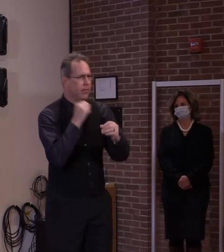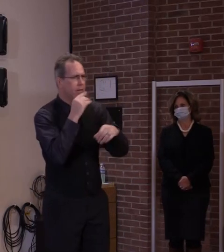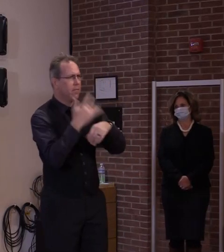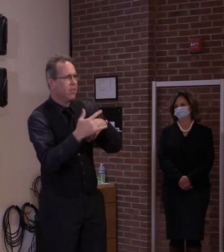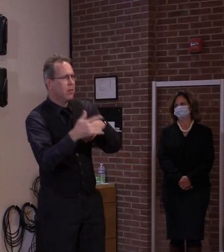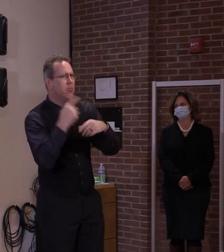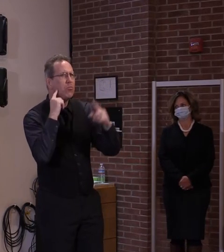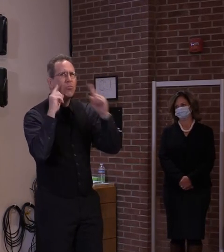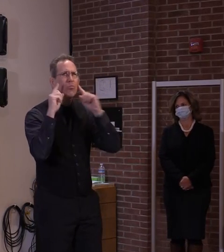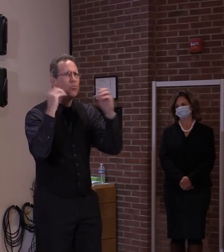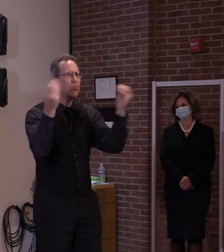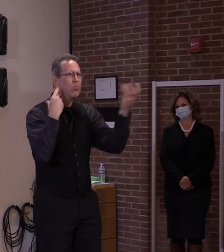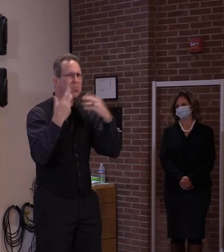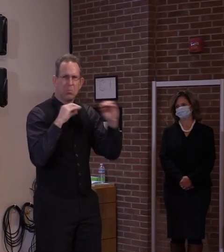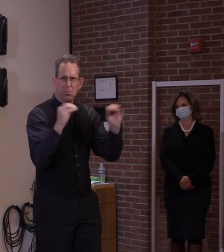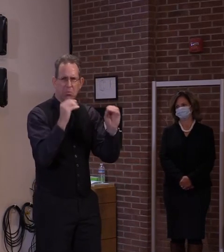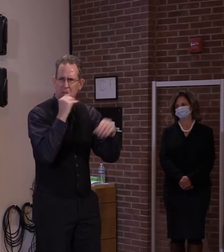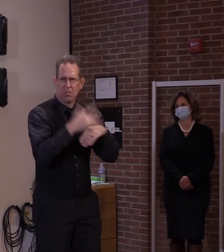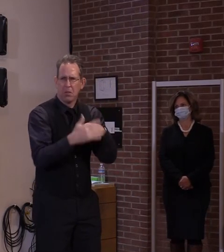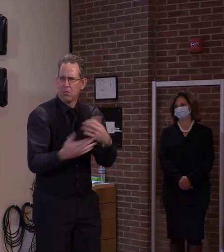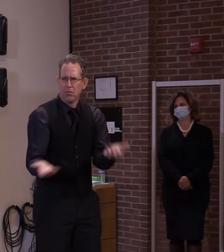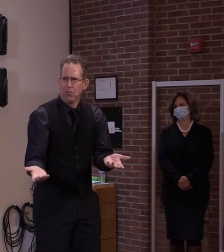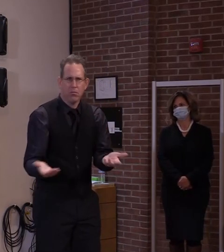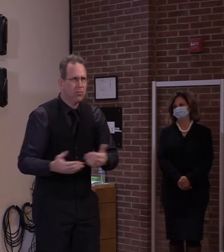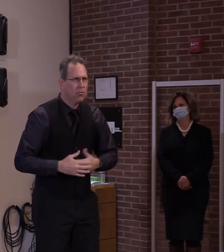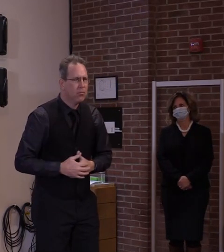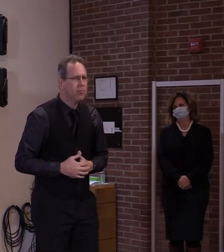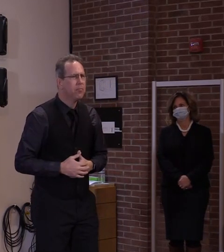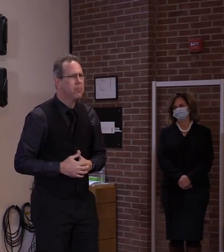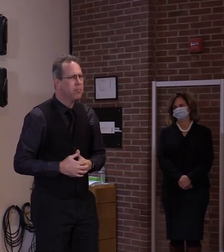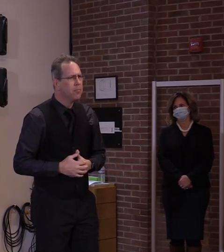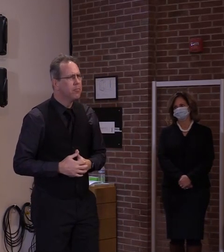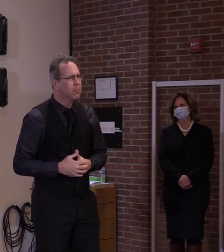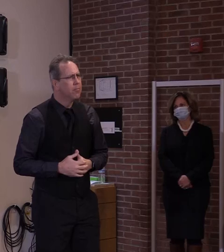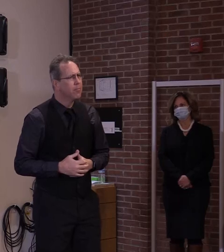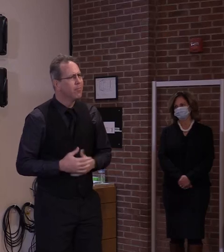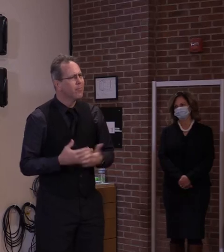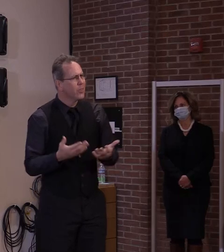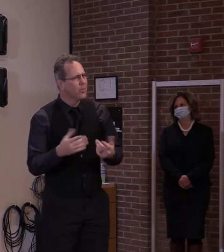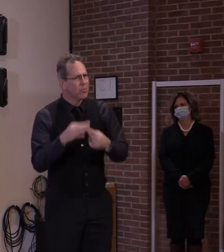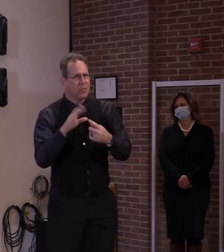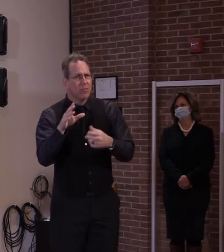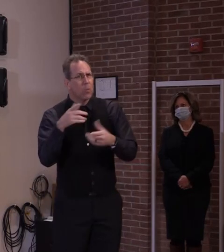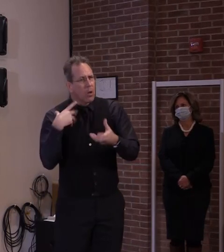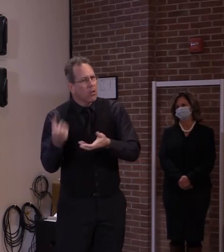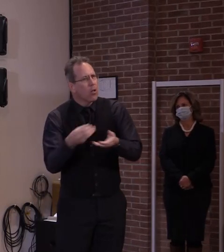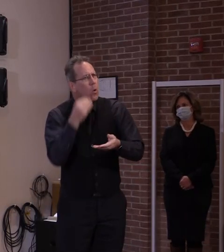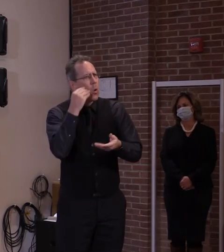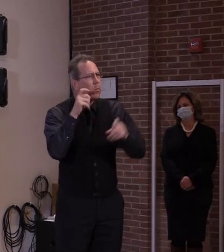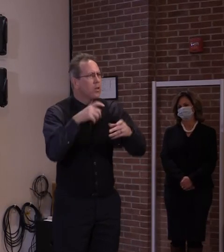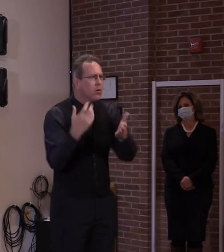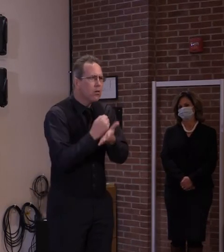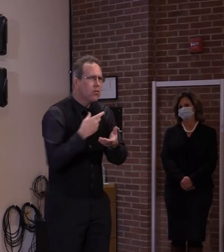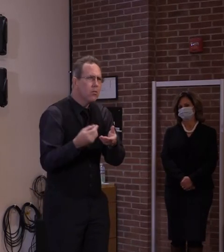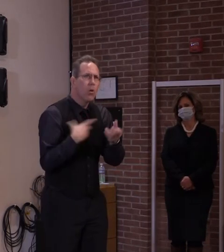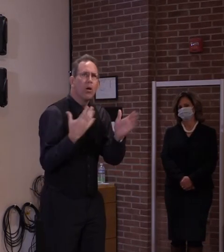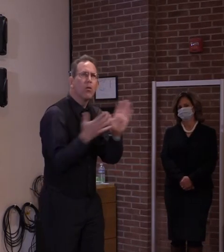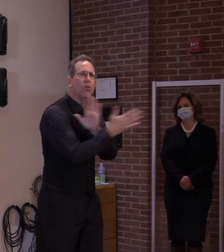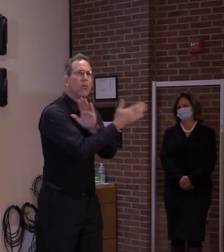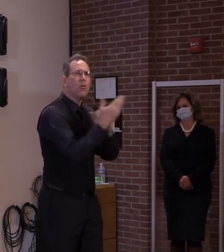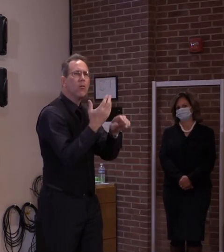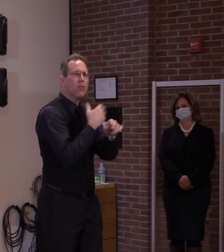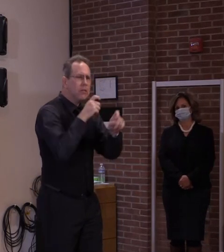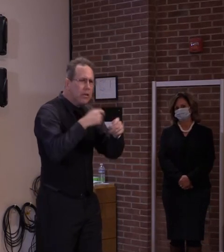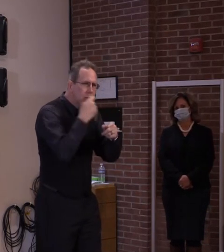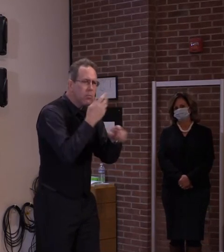the case, especially the at-home ones, which people seem to want to be able to use right before a gathering. I'm curious as to whether you think everyone